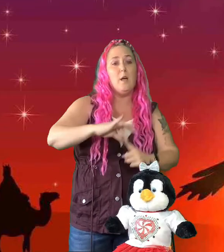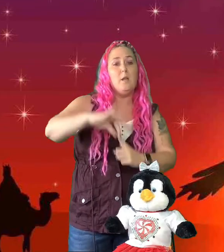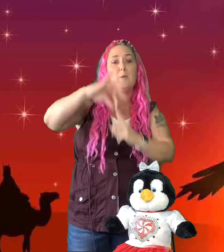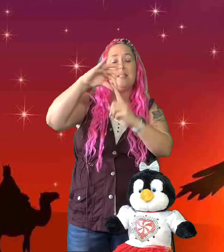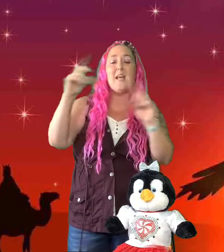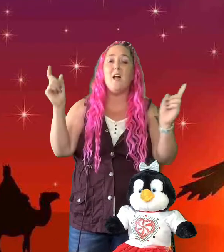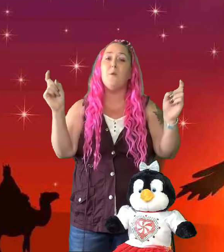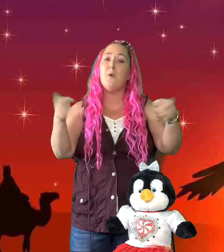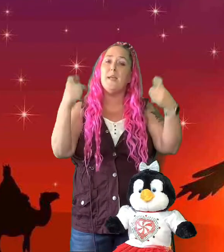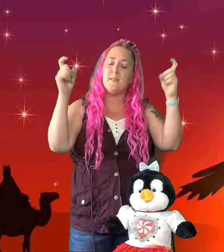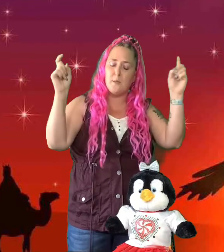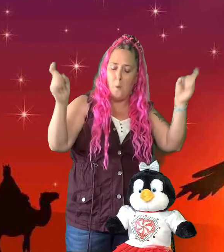we celebrate.